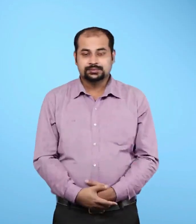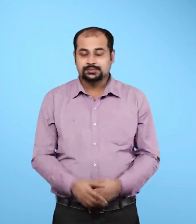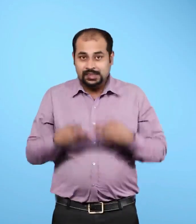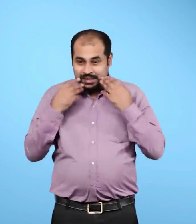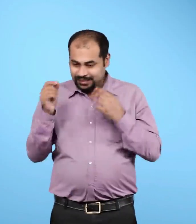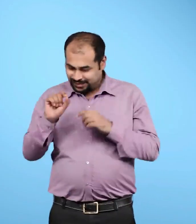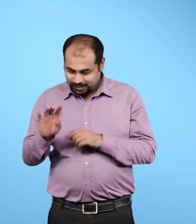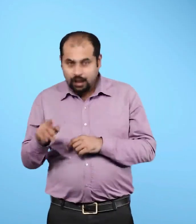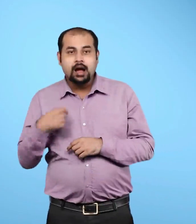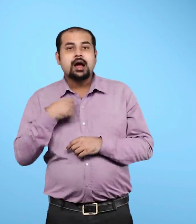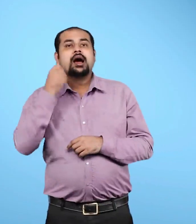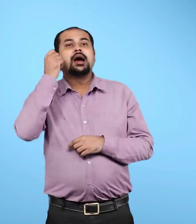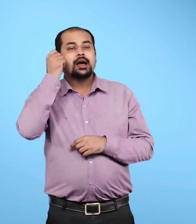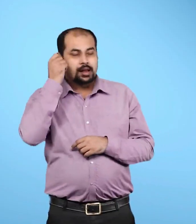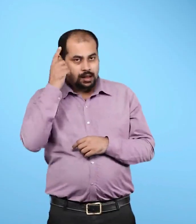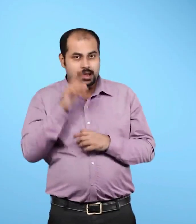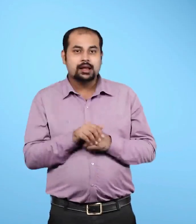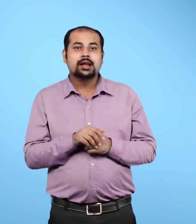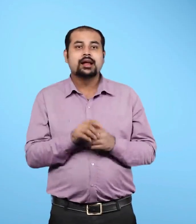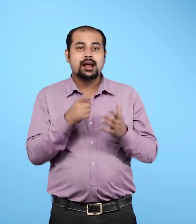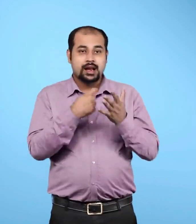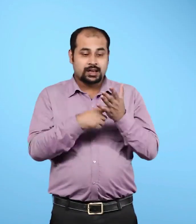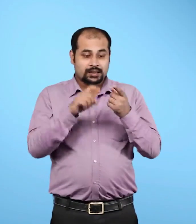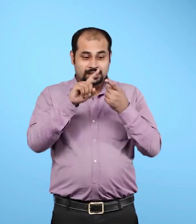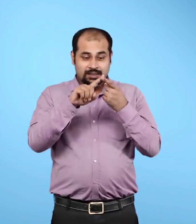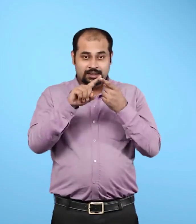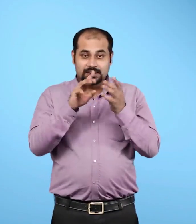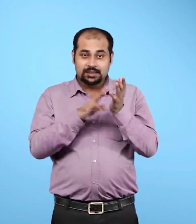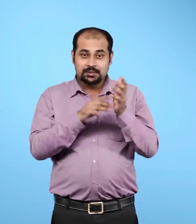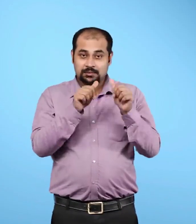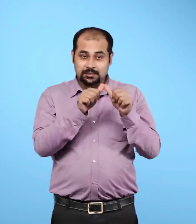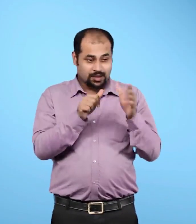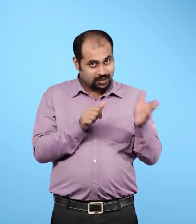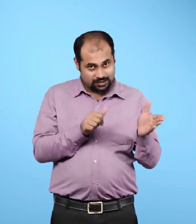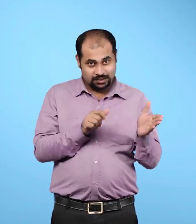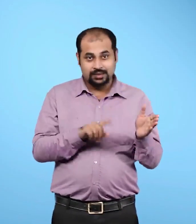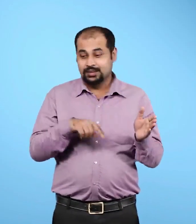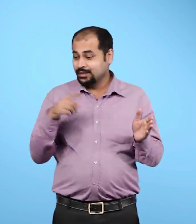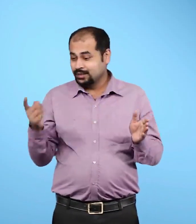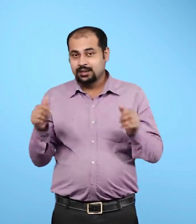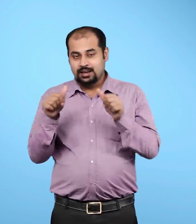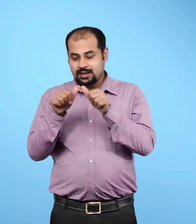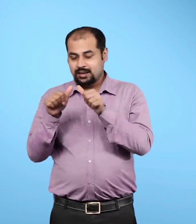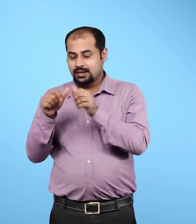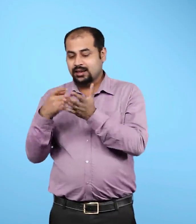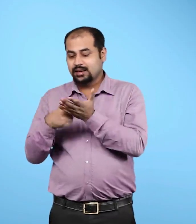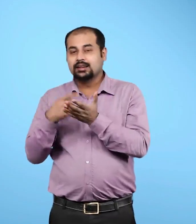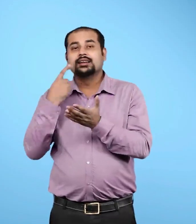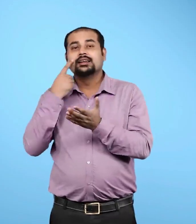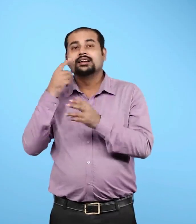Cat 1 is saying, "Ah, Rima and Arif have 4 necklaces and 1 bead